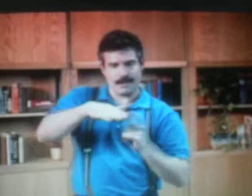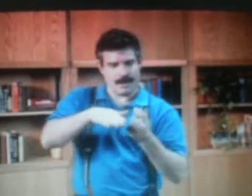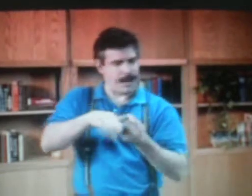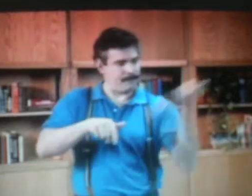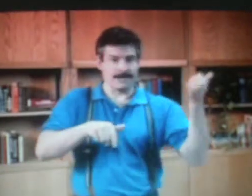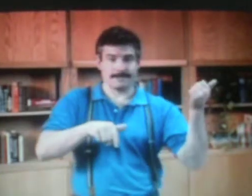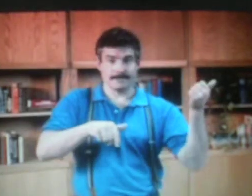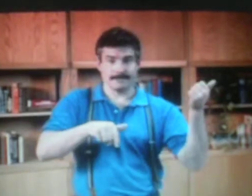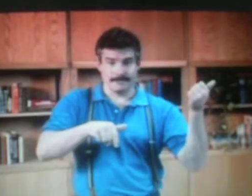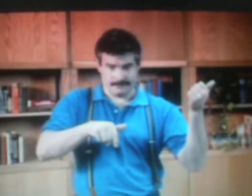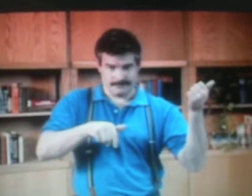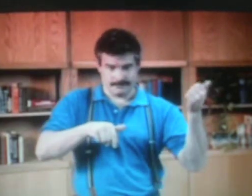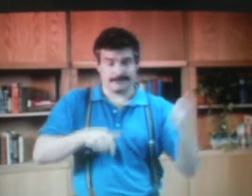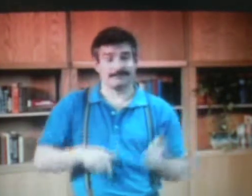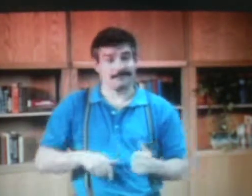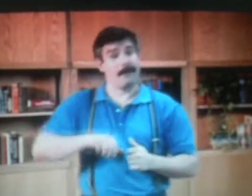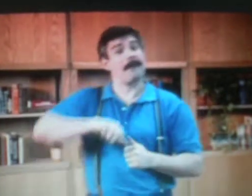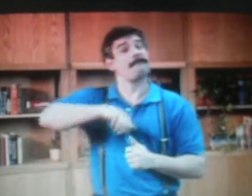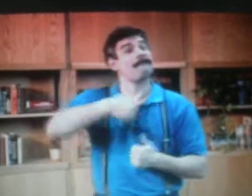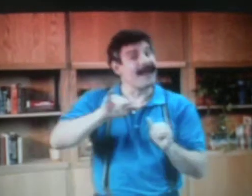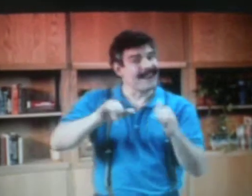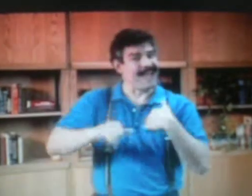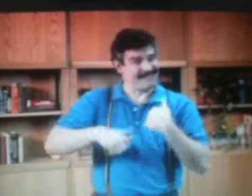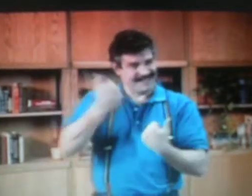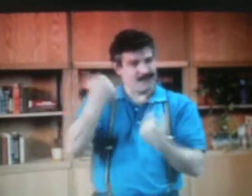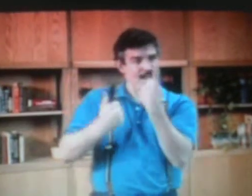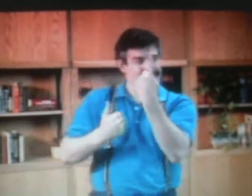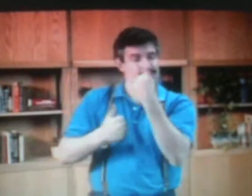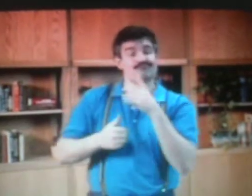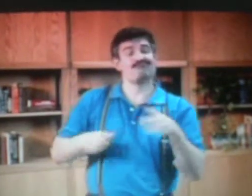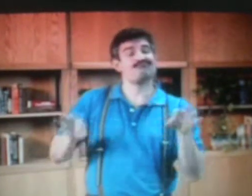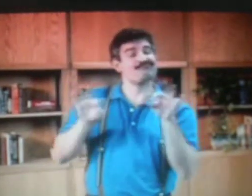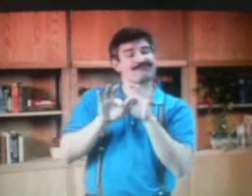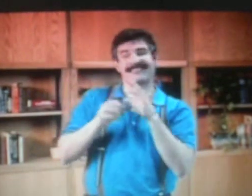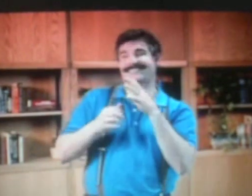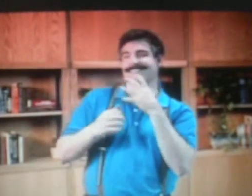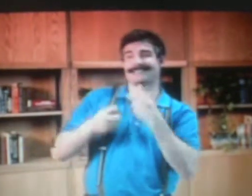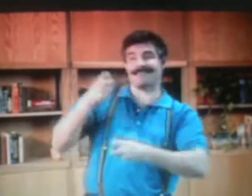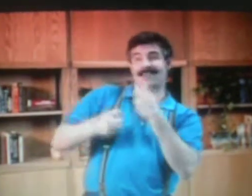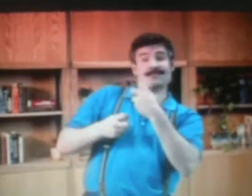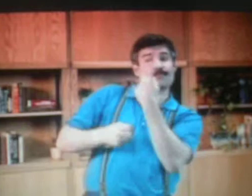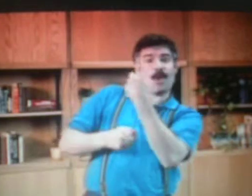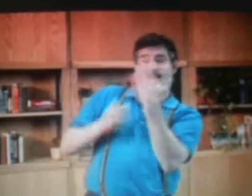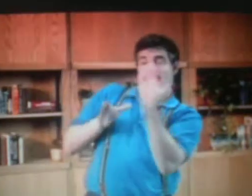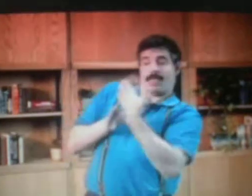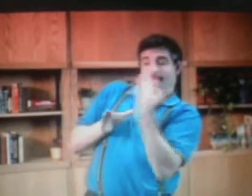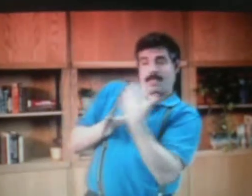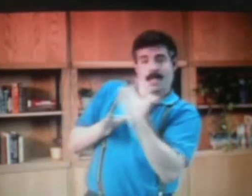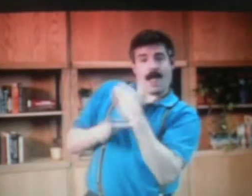of the awful vocabulary, inferior. But the one thing important that I had a